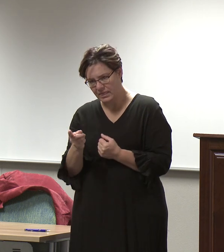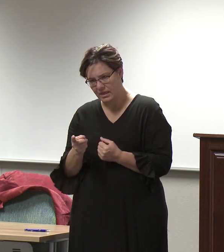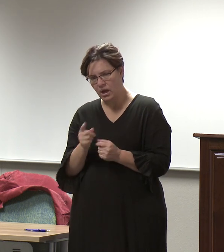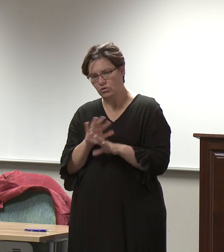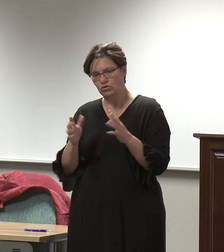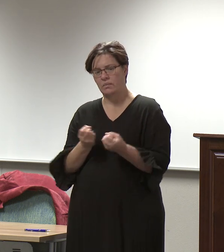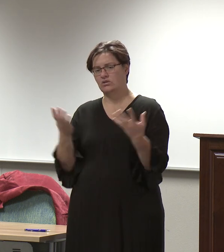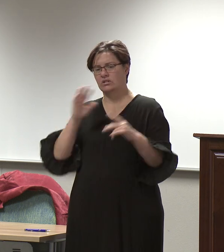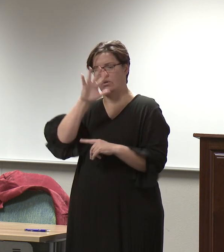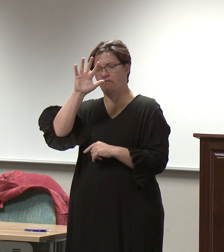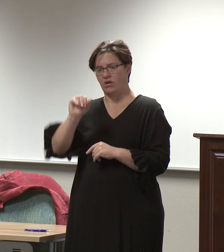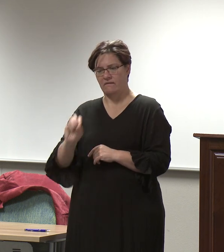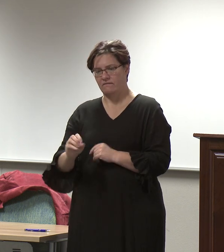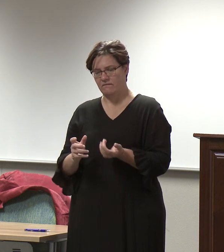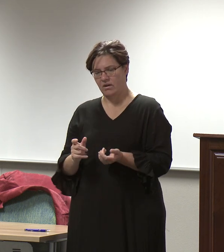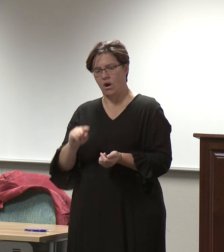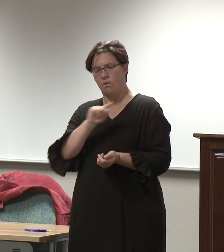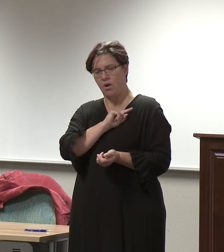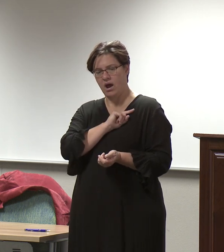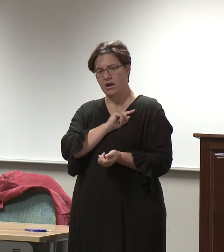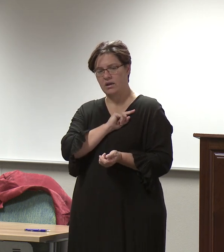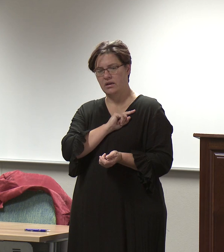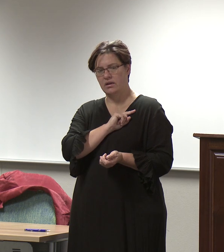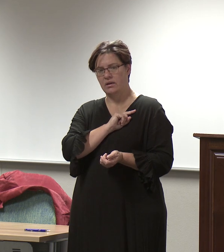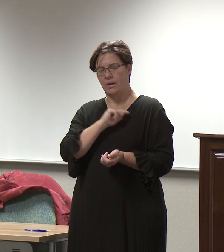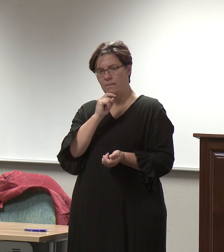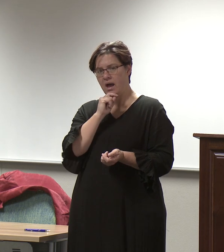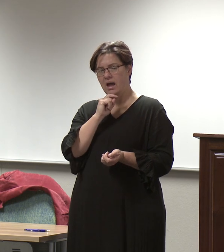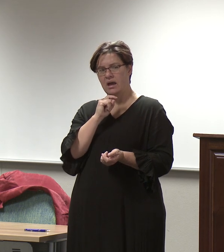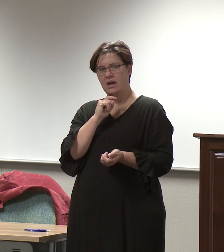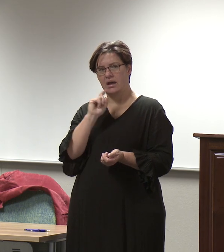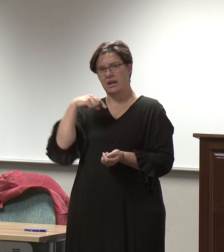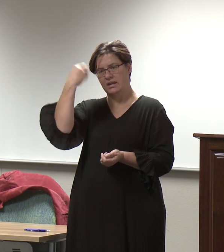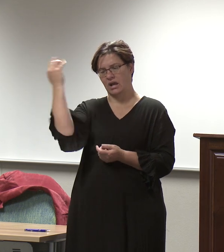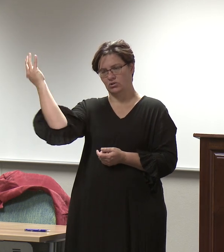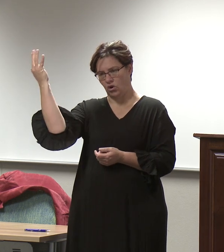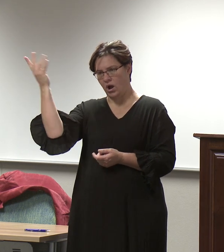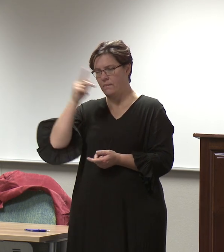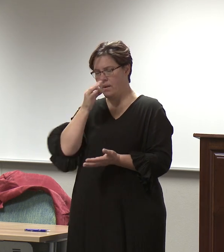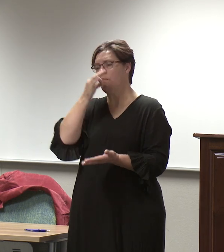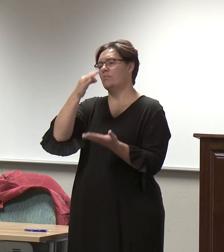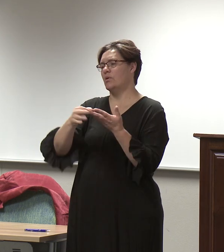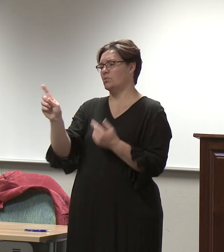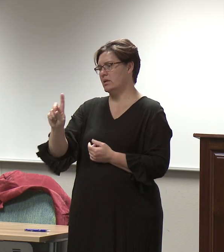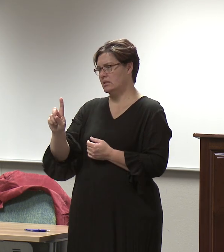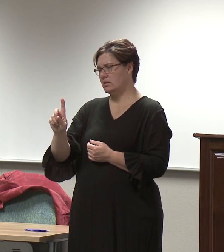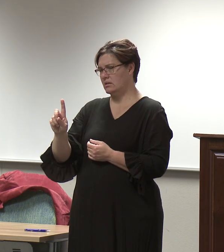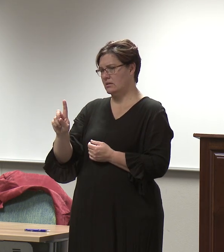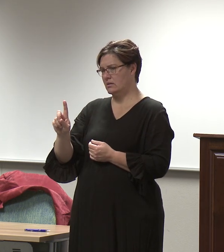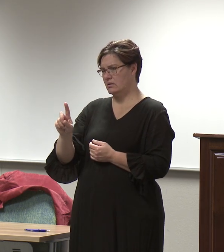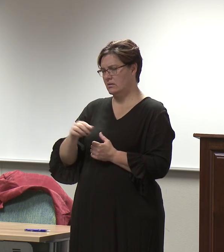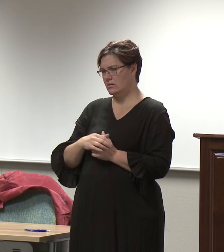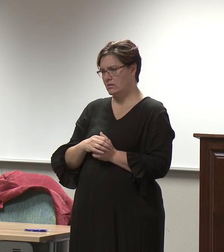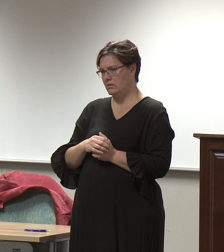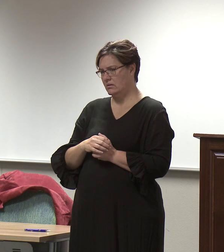South Africa, because I think that my suggestion, Molly, in my next talk, I'm going to propose that the WITS organize a